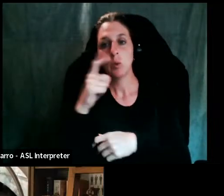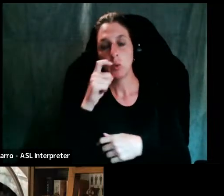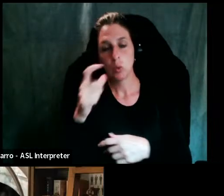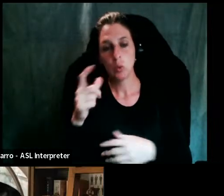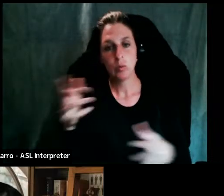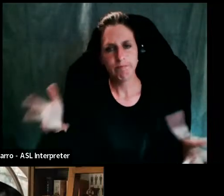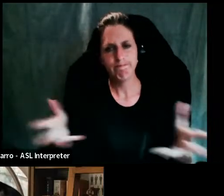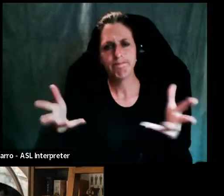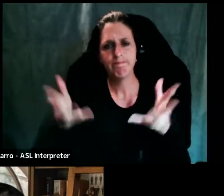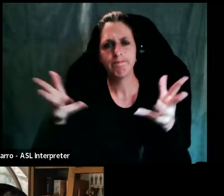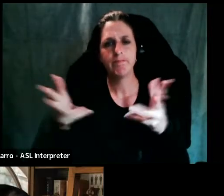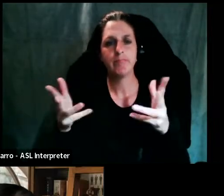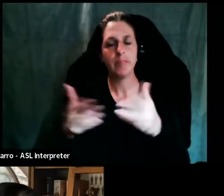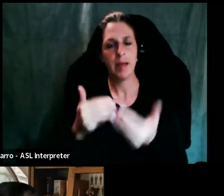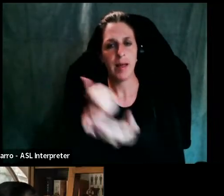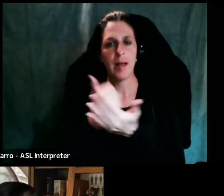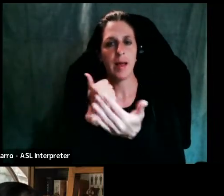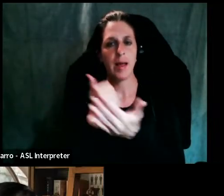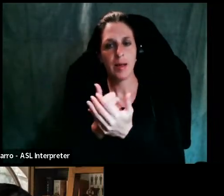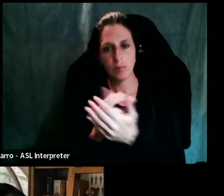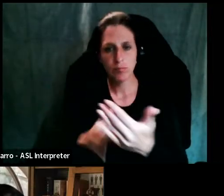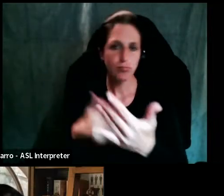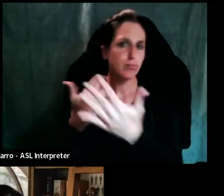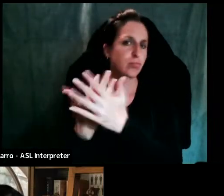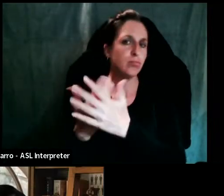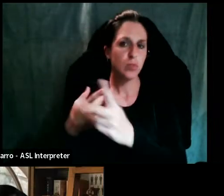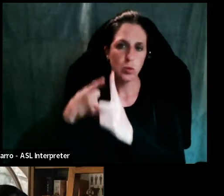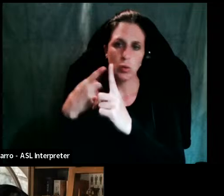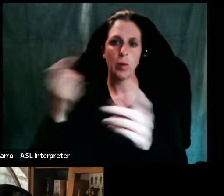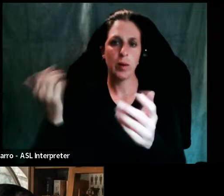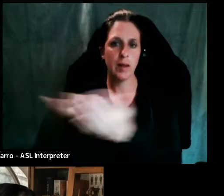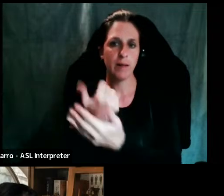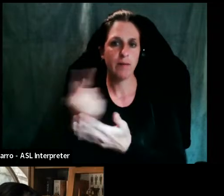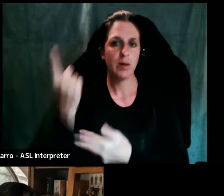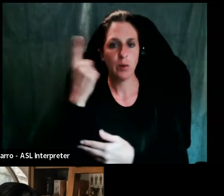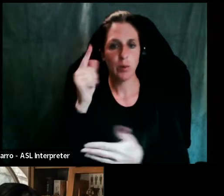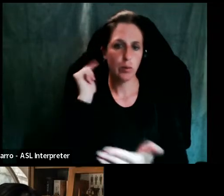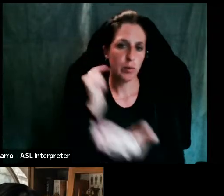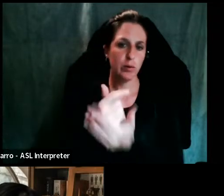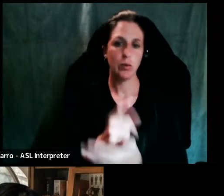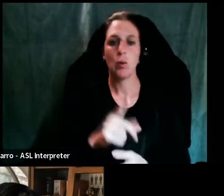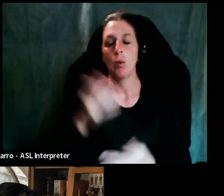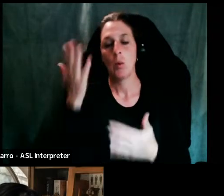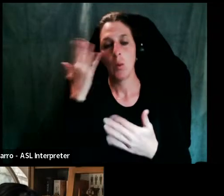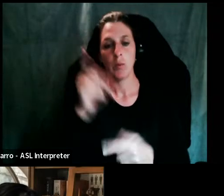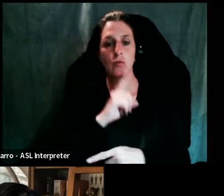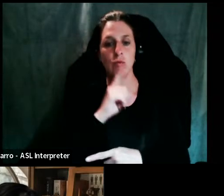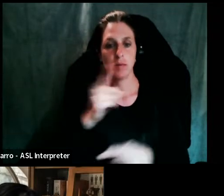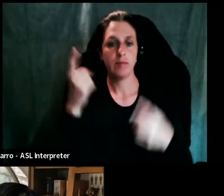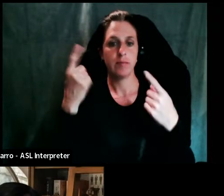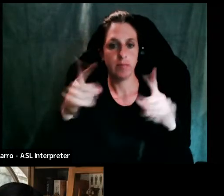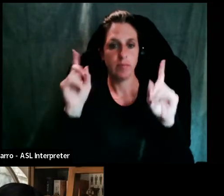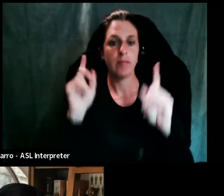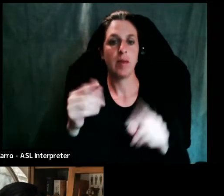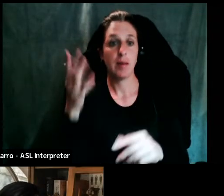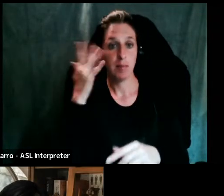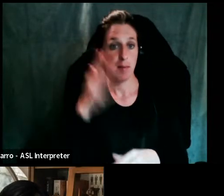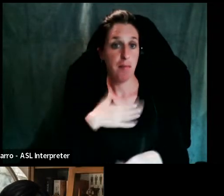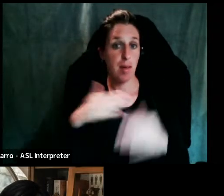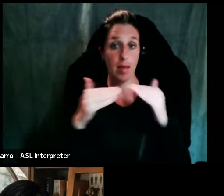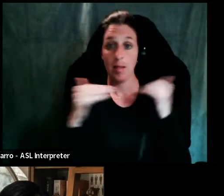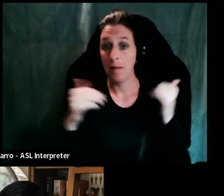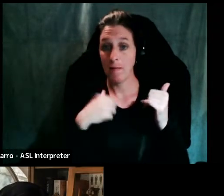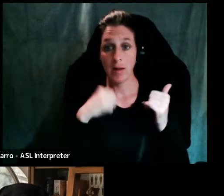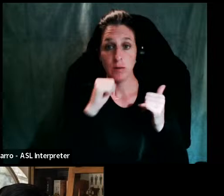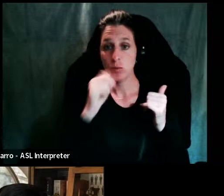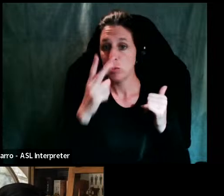them reach the goal of everyone graduating. And I hope that is really happening, because on my level, I don't see what's going